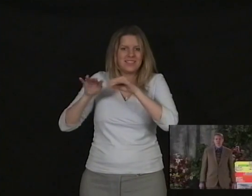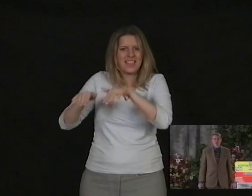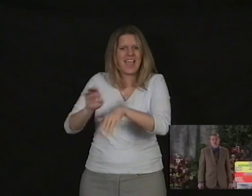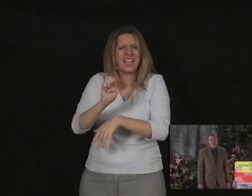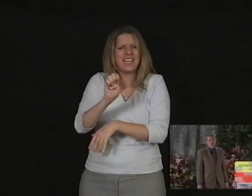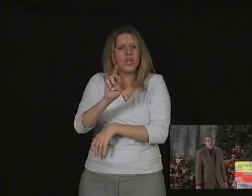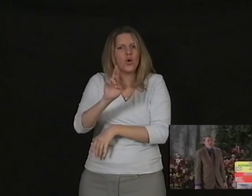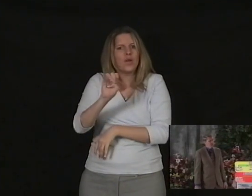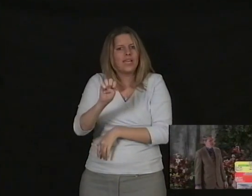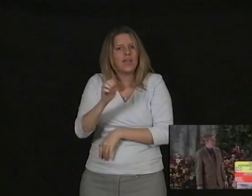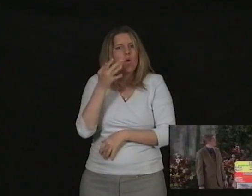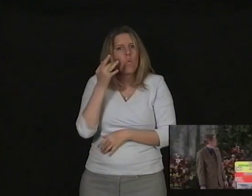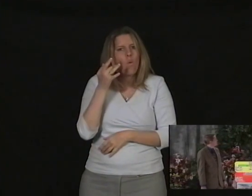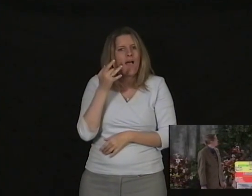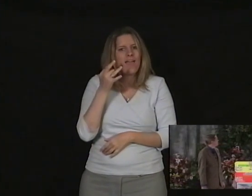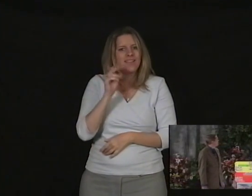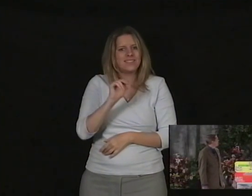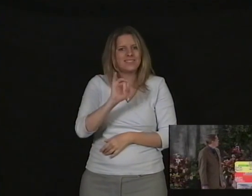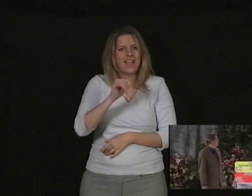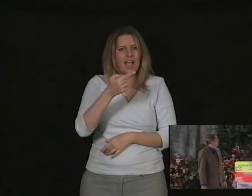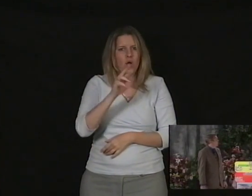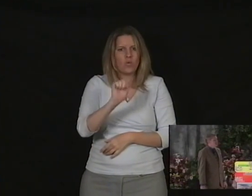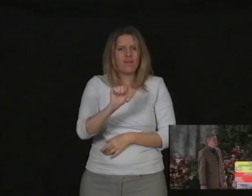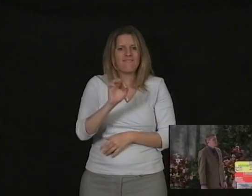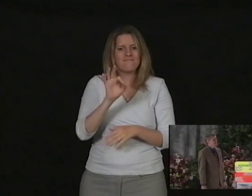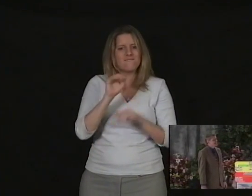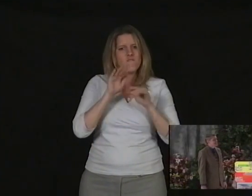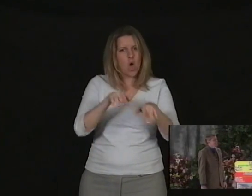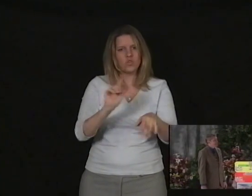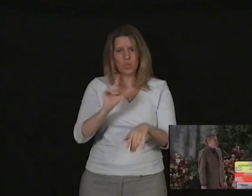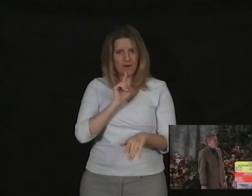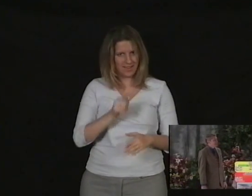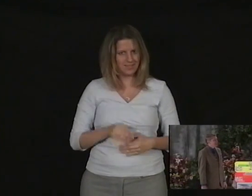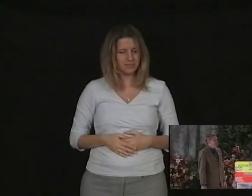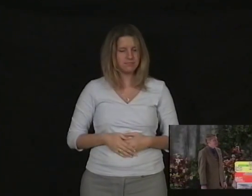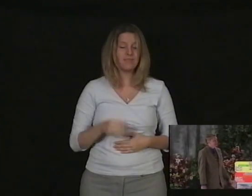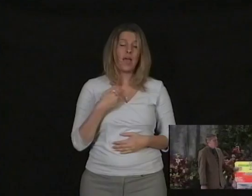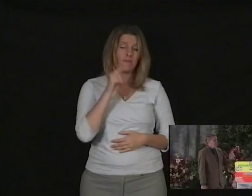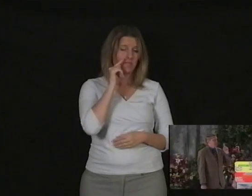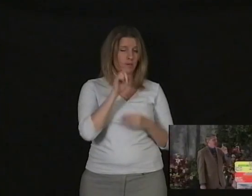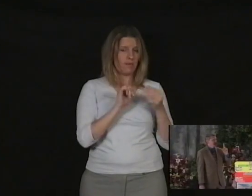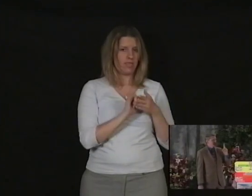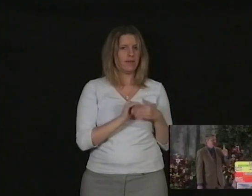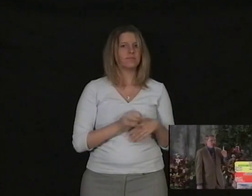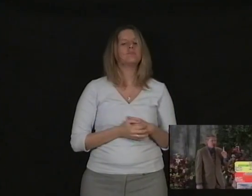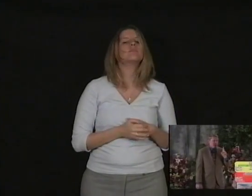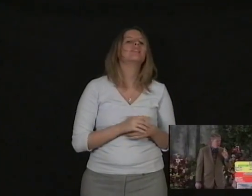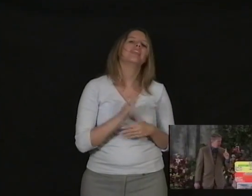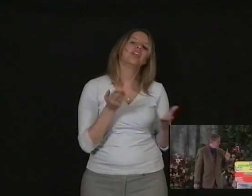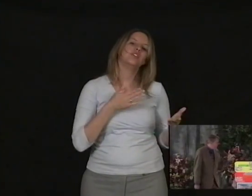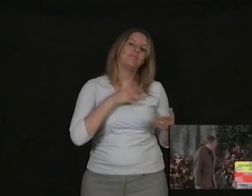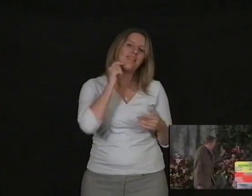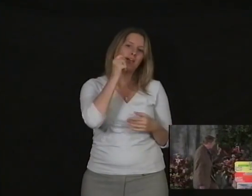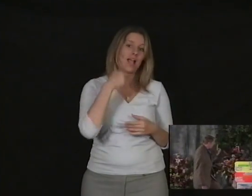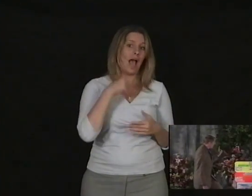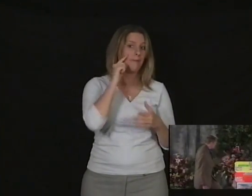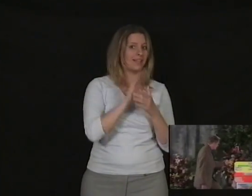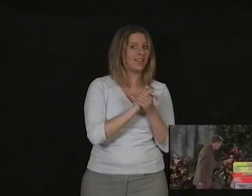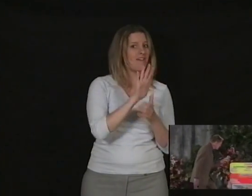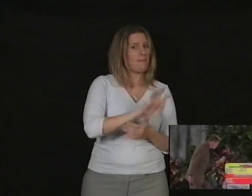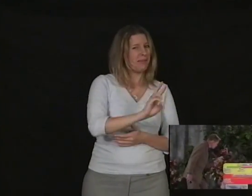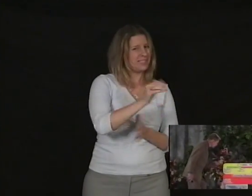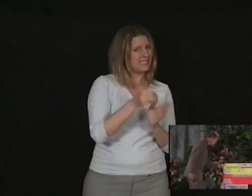Why is Niagara Falls right there? Well, I have a theory about that. Here's my theory. I believe